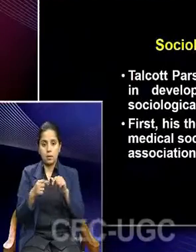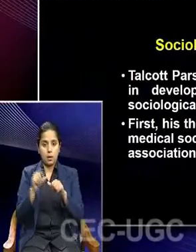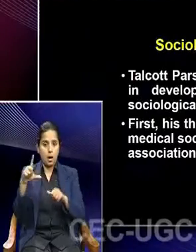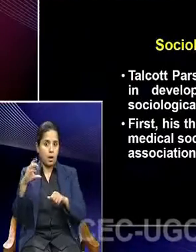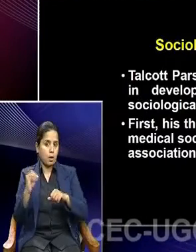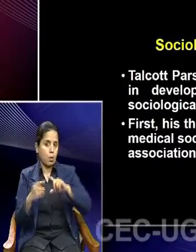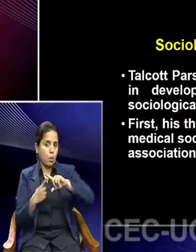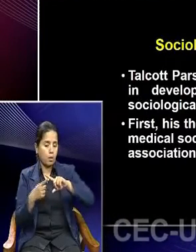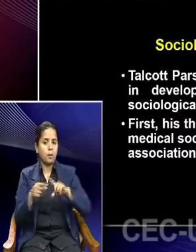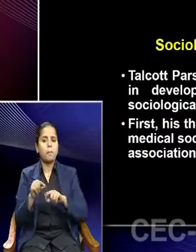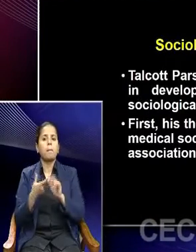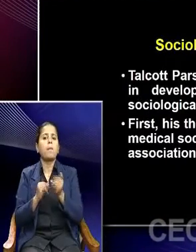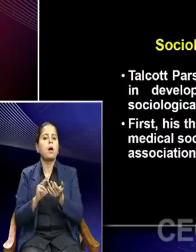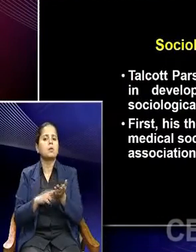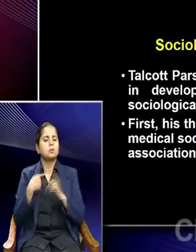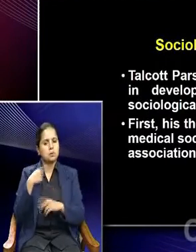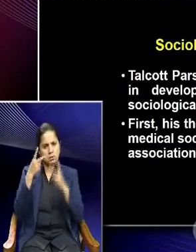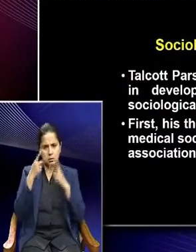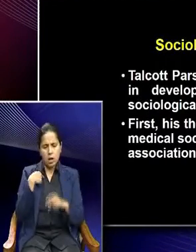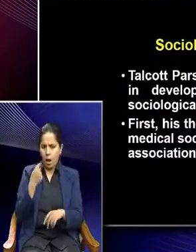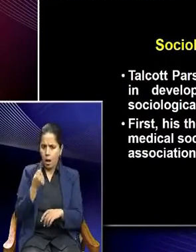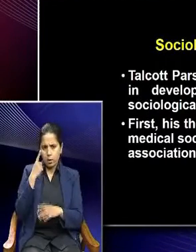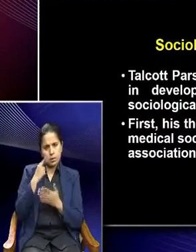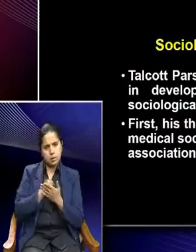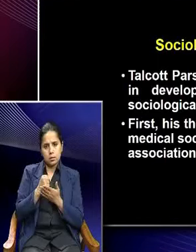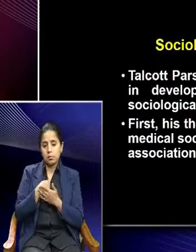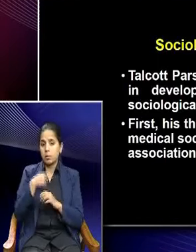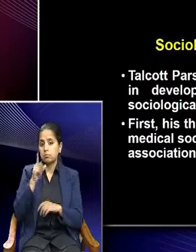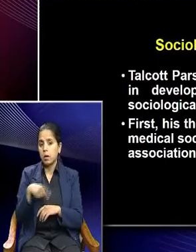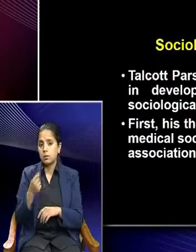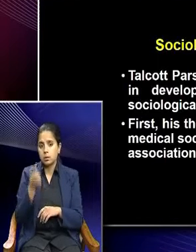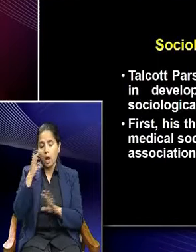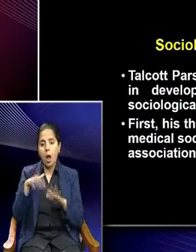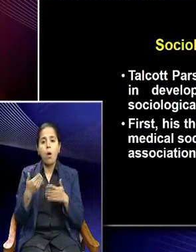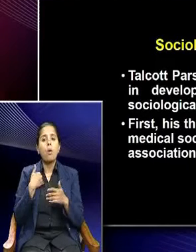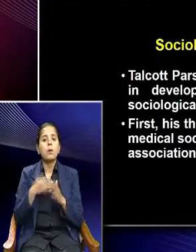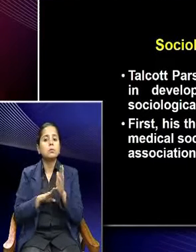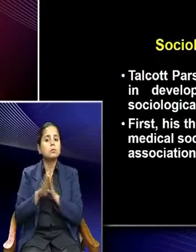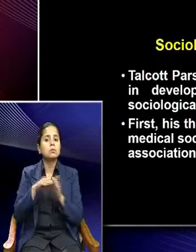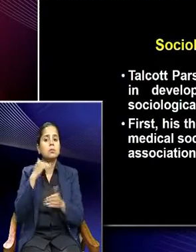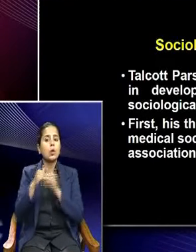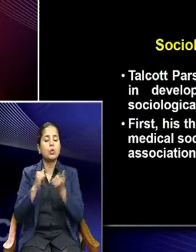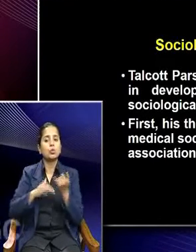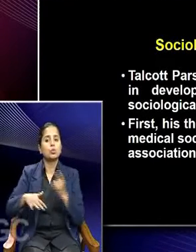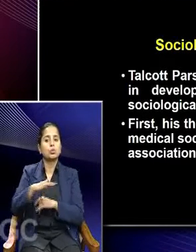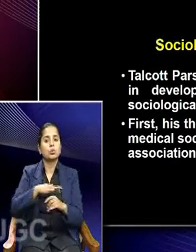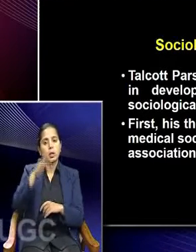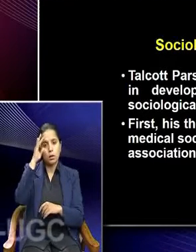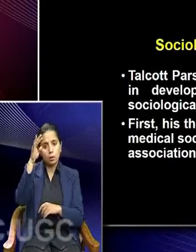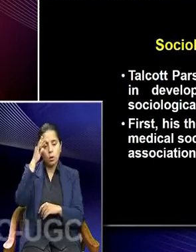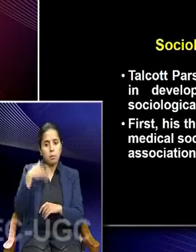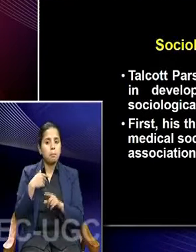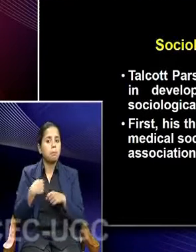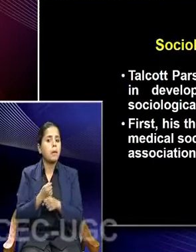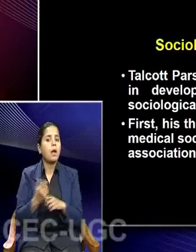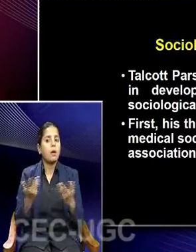and try to understand, we need to understand how he was developing these sociological theories, because he was trying